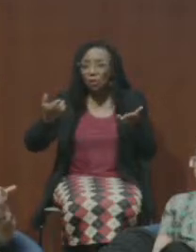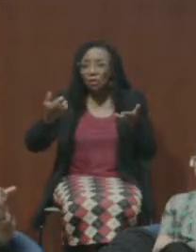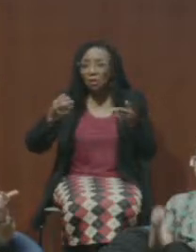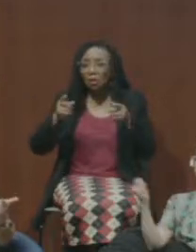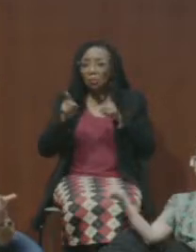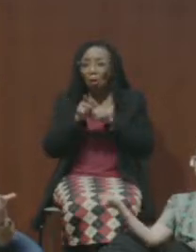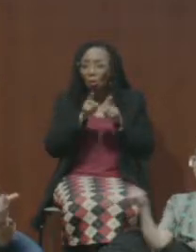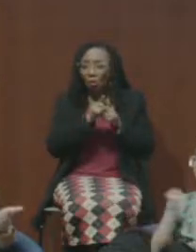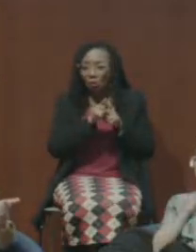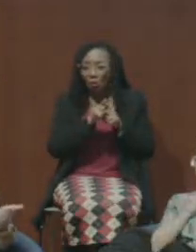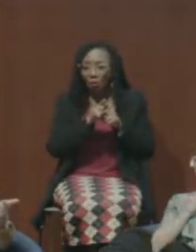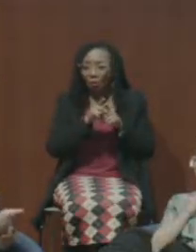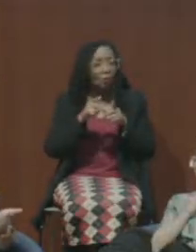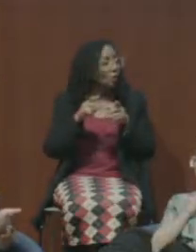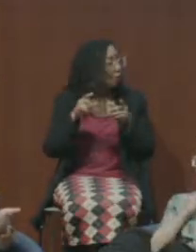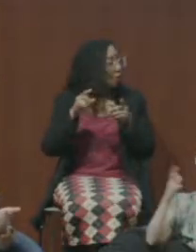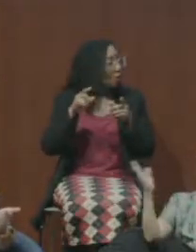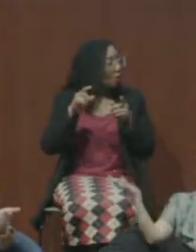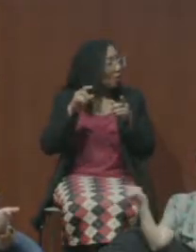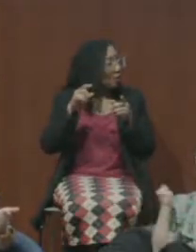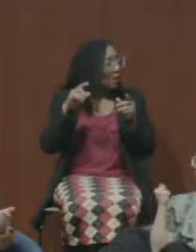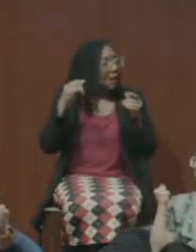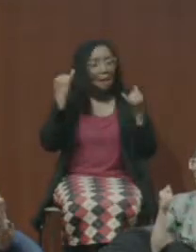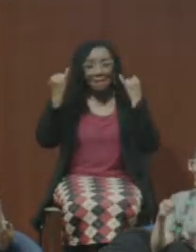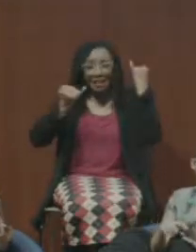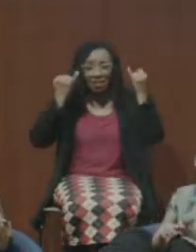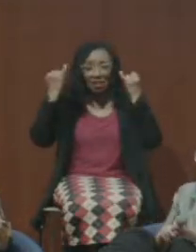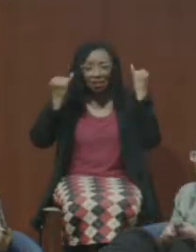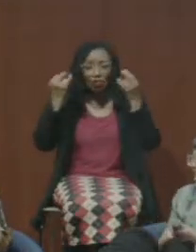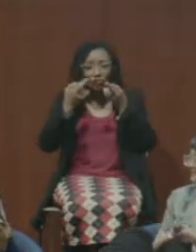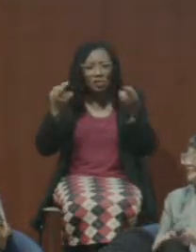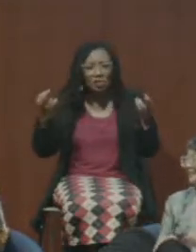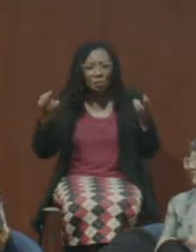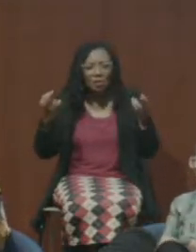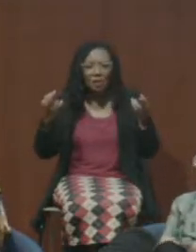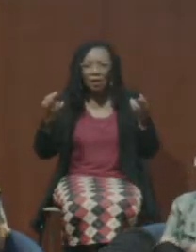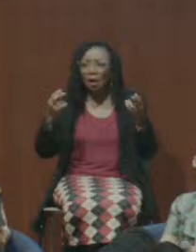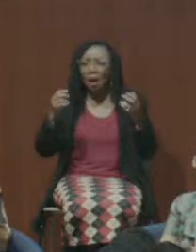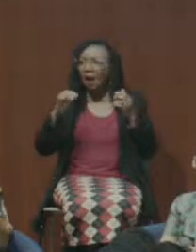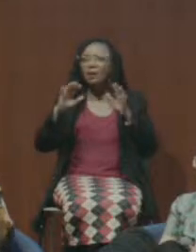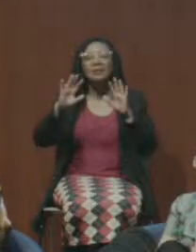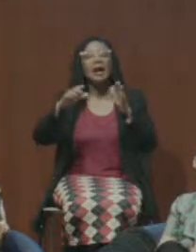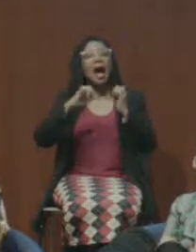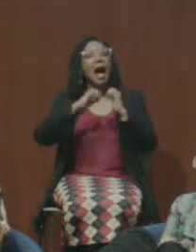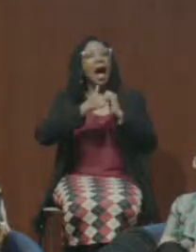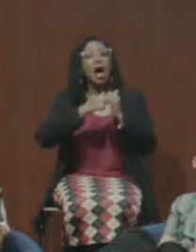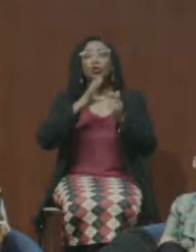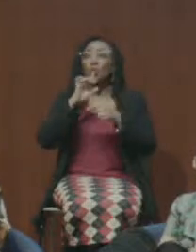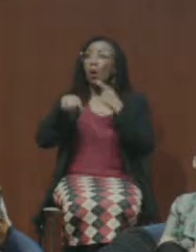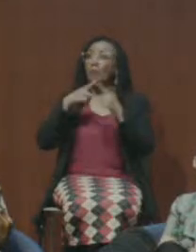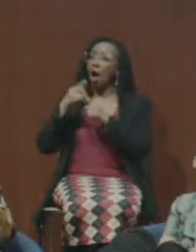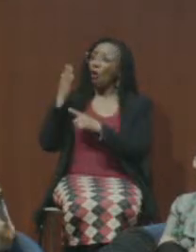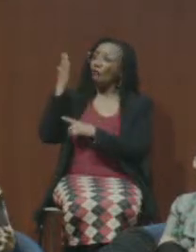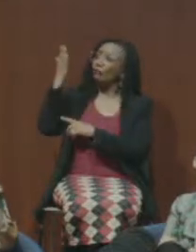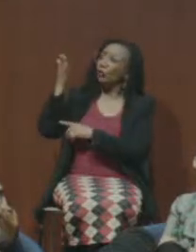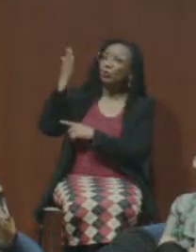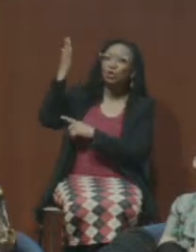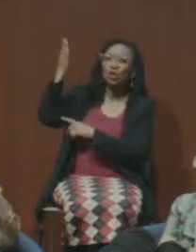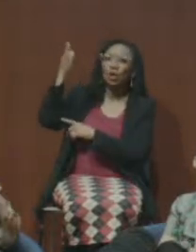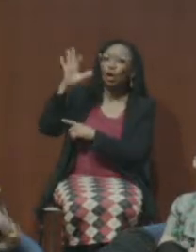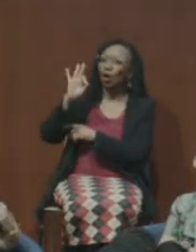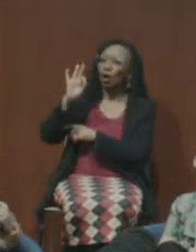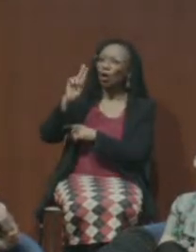imaginative resources is extremely important. Because how would you speak about a future if people